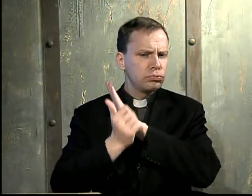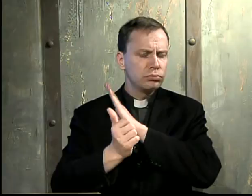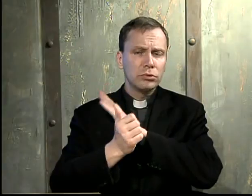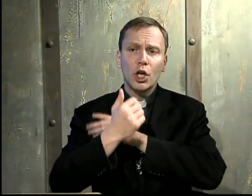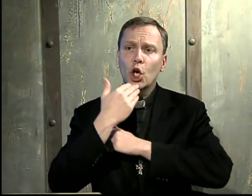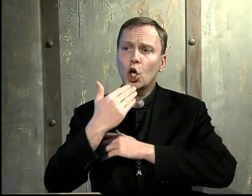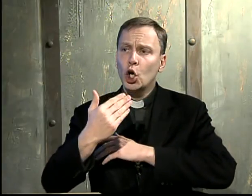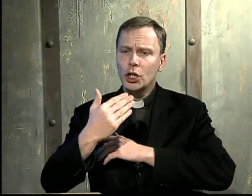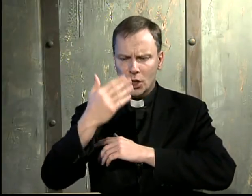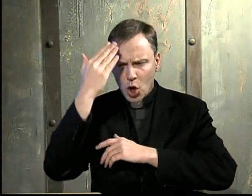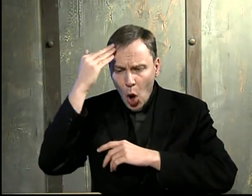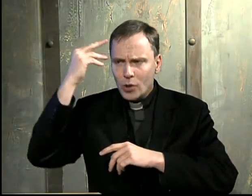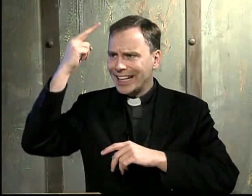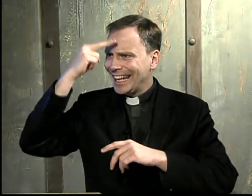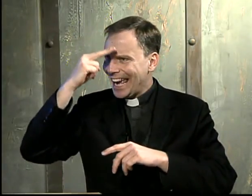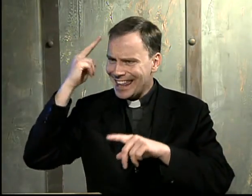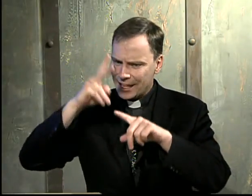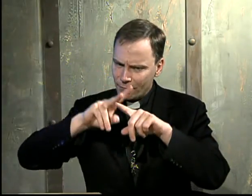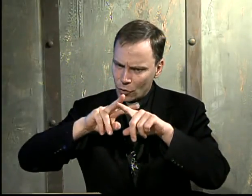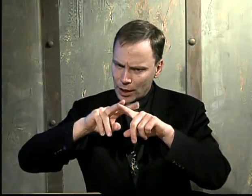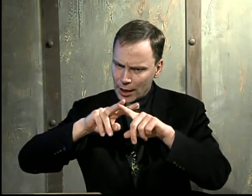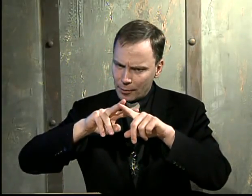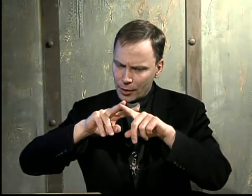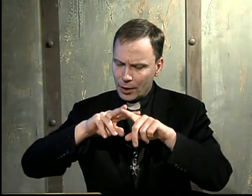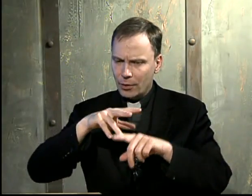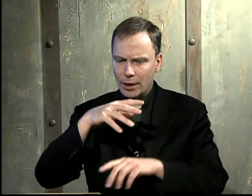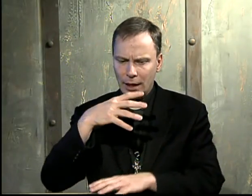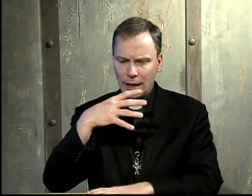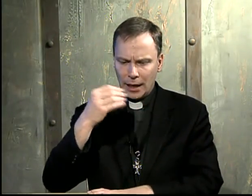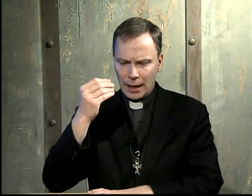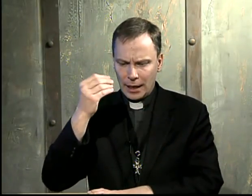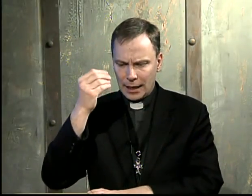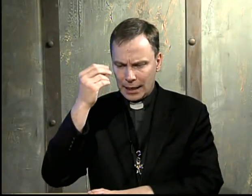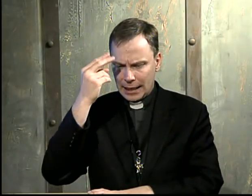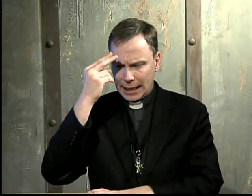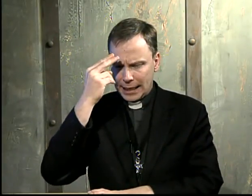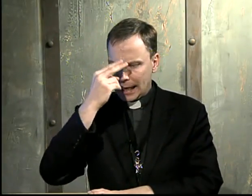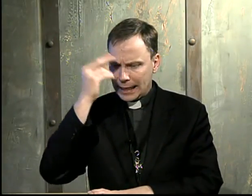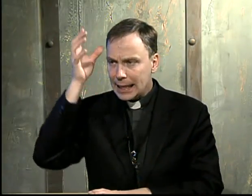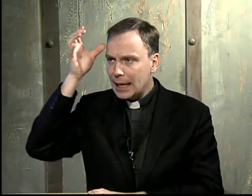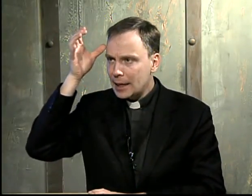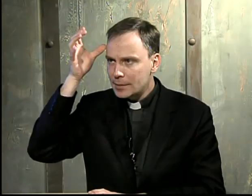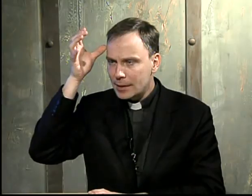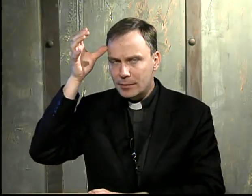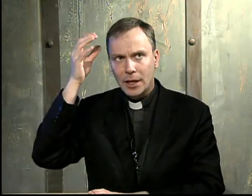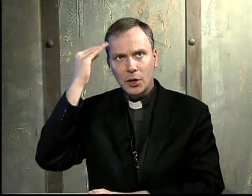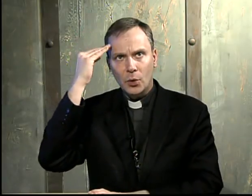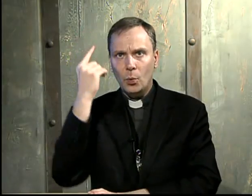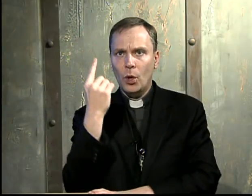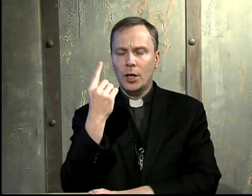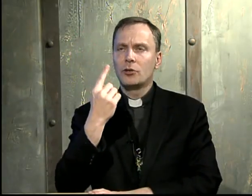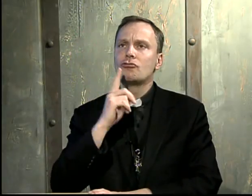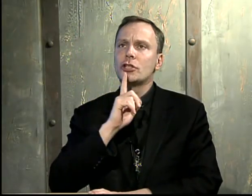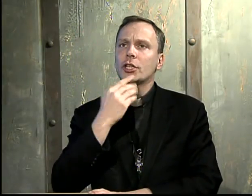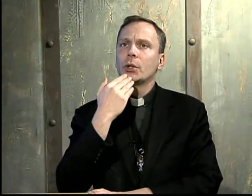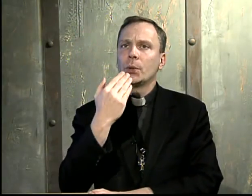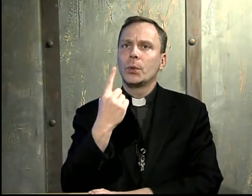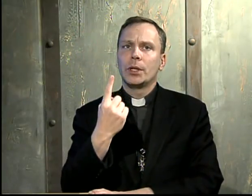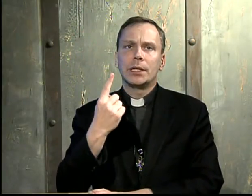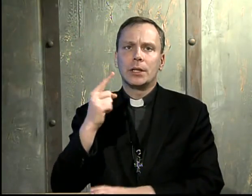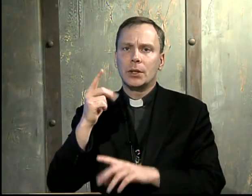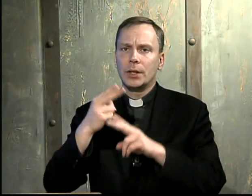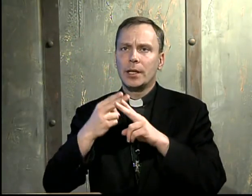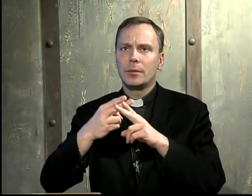very good interpreters who are highly skilled, and they know the Catholic vocabulary and Catholic understanding